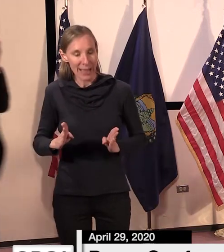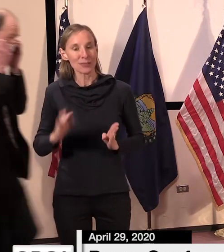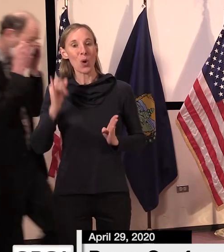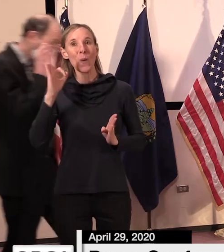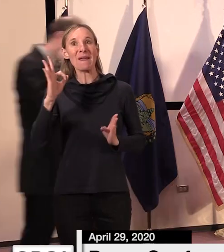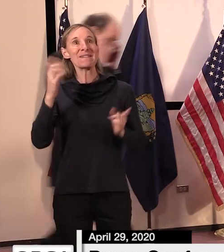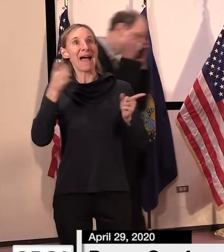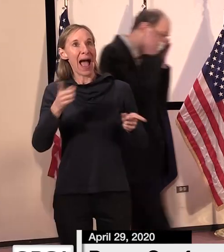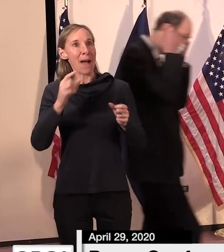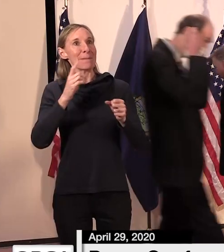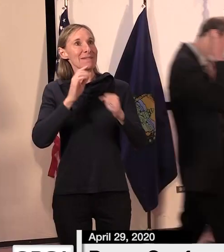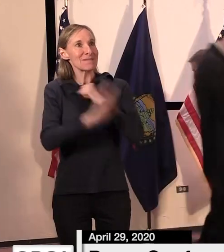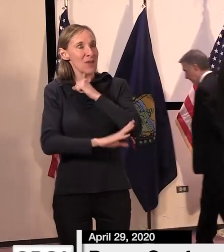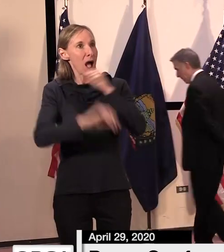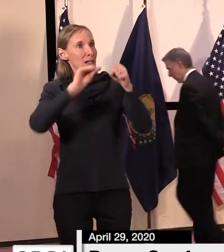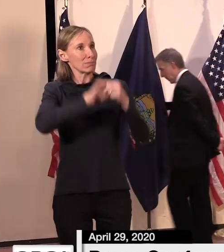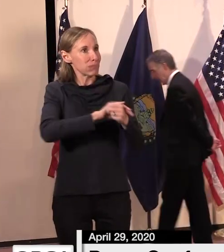Levine?